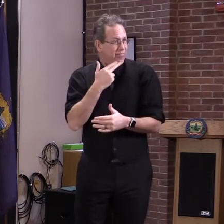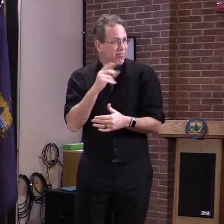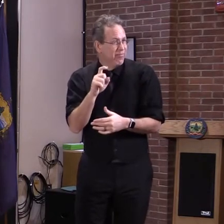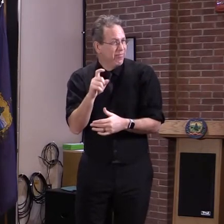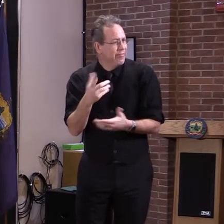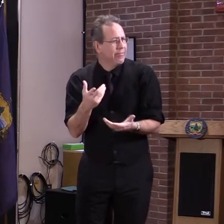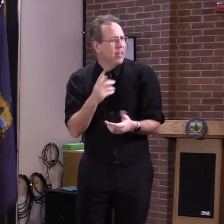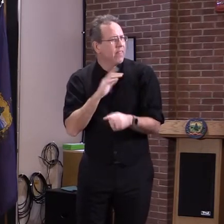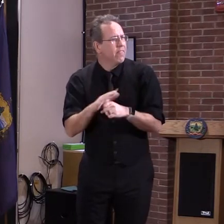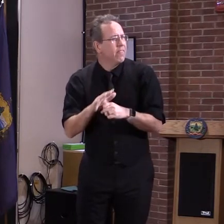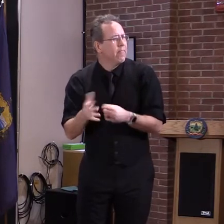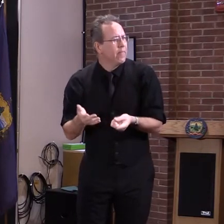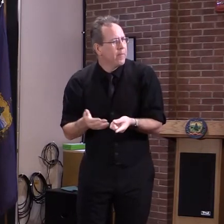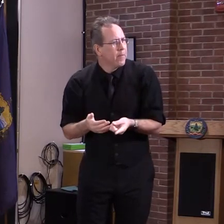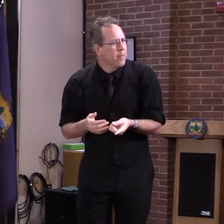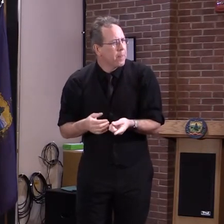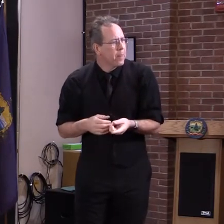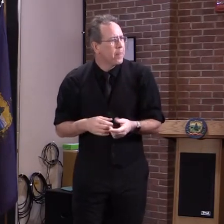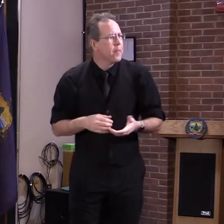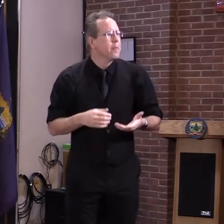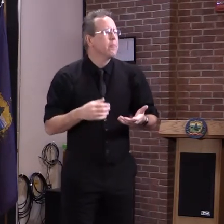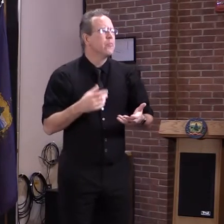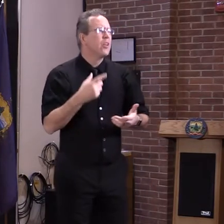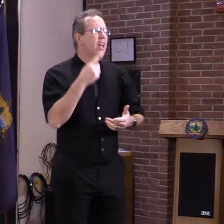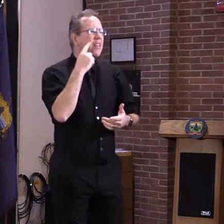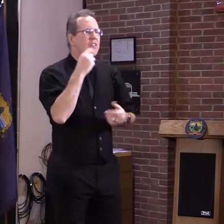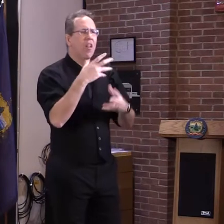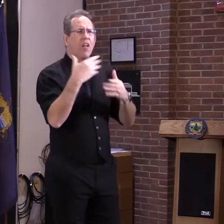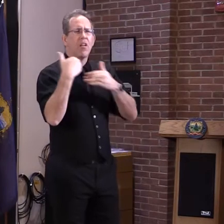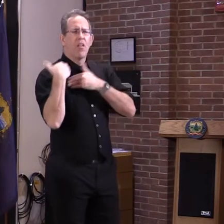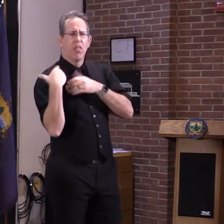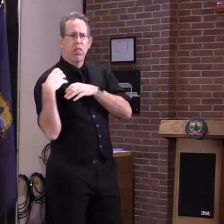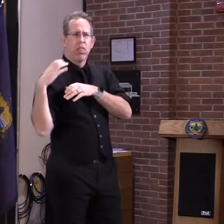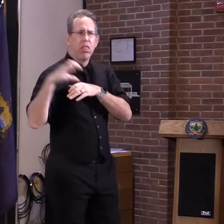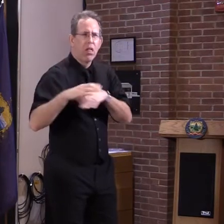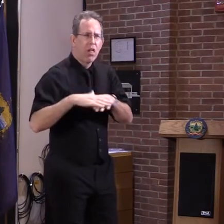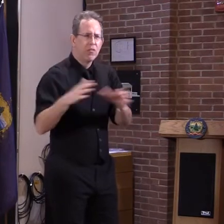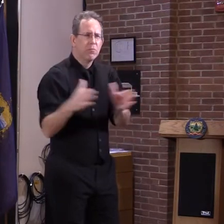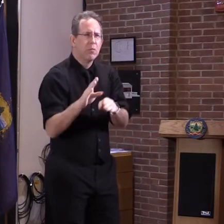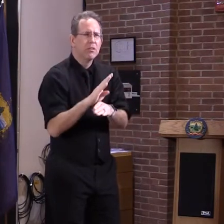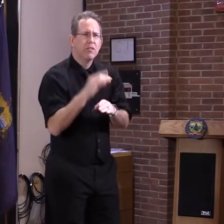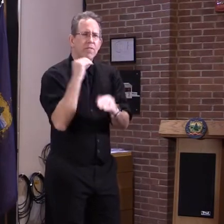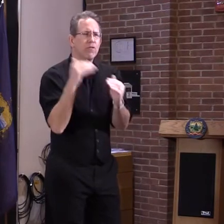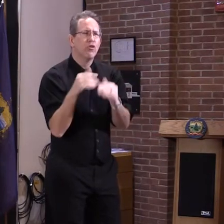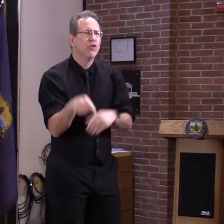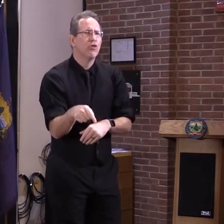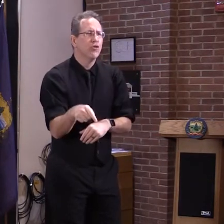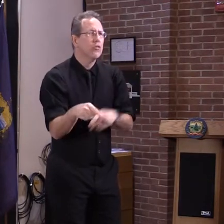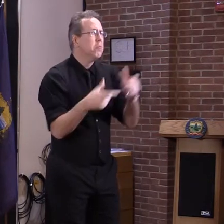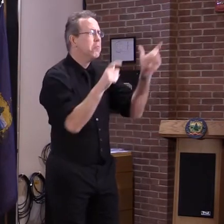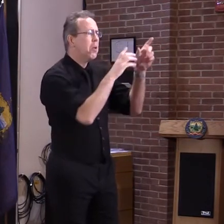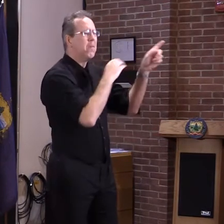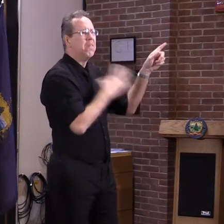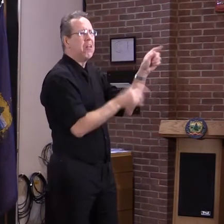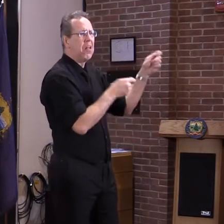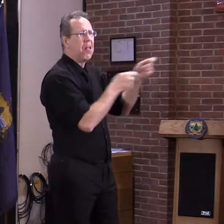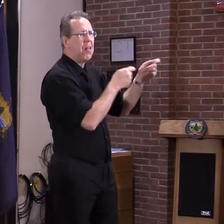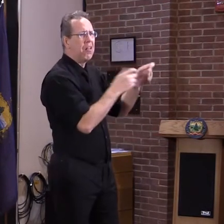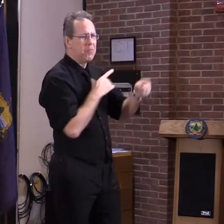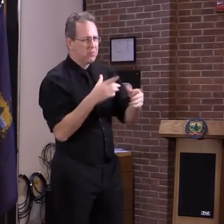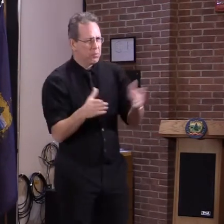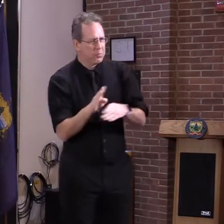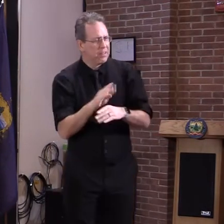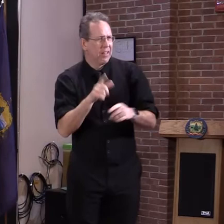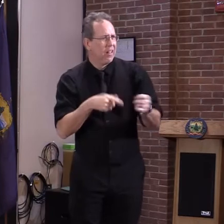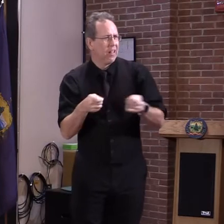So again, I think it puts an undue burden on, you know, the single proprietors, those who have small operations,